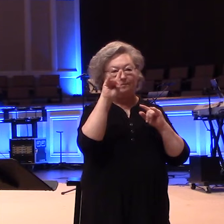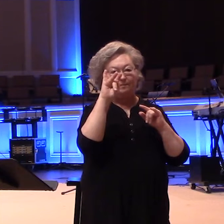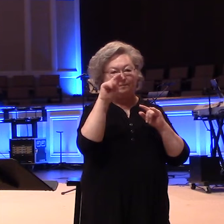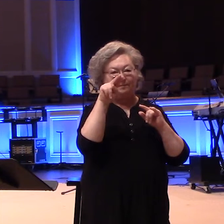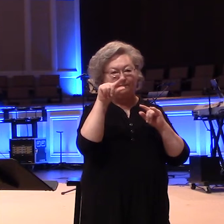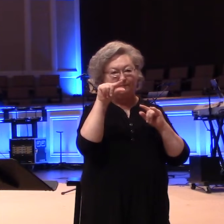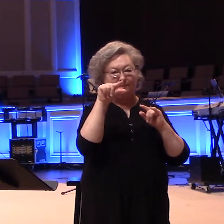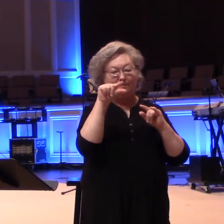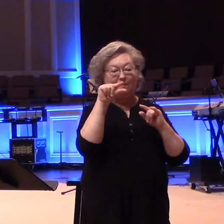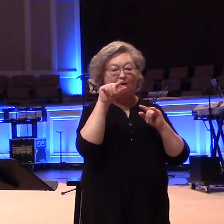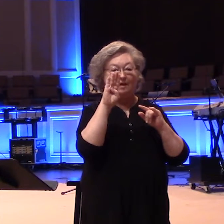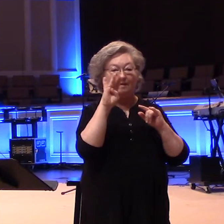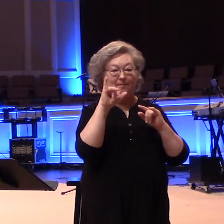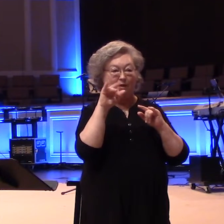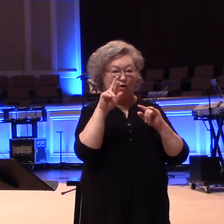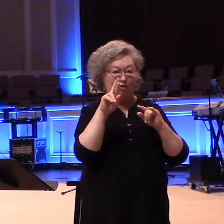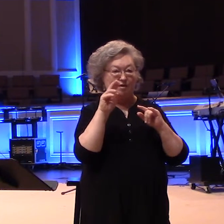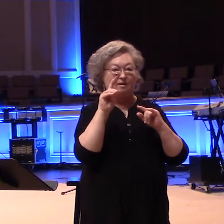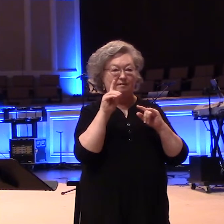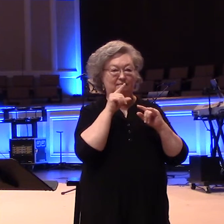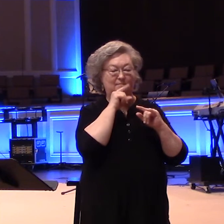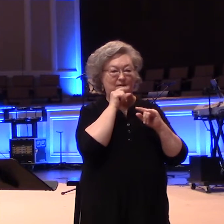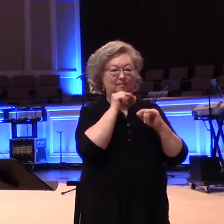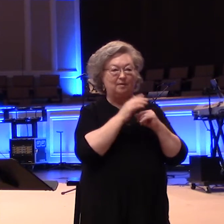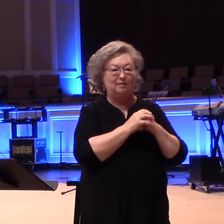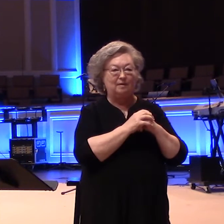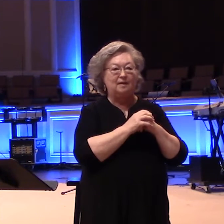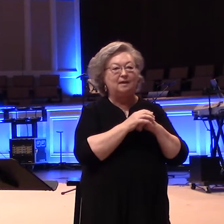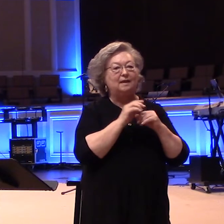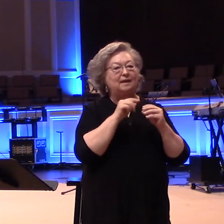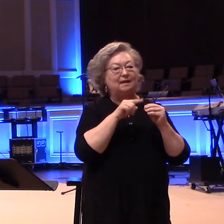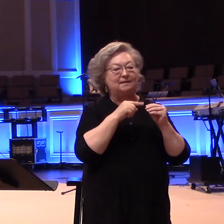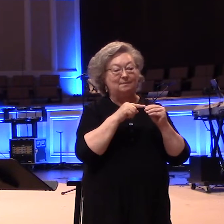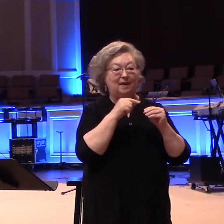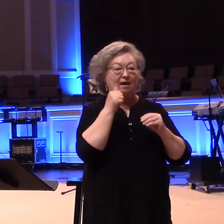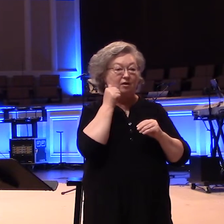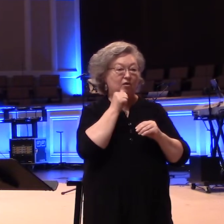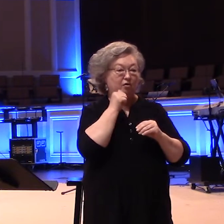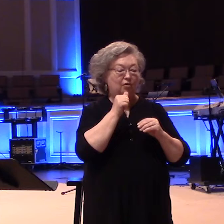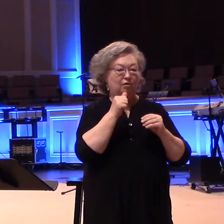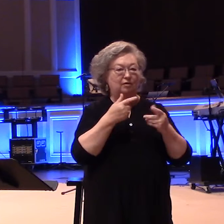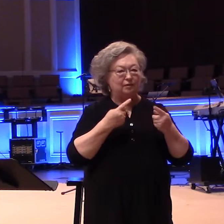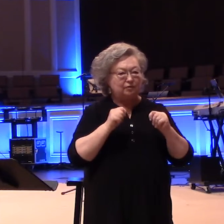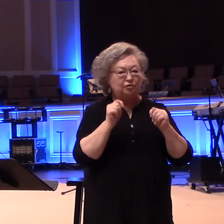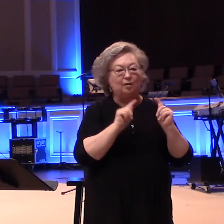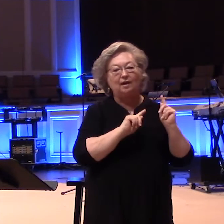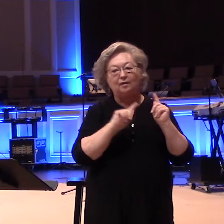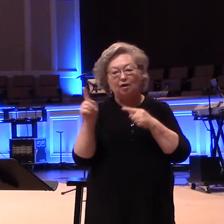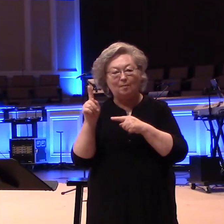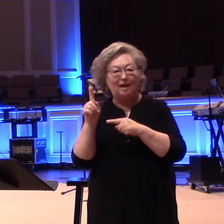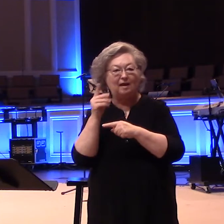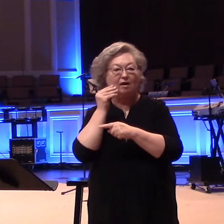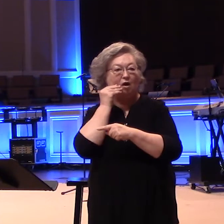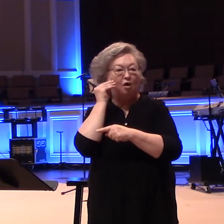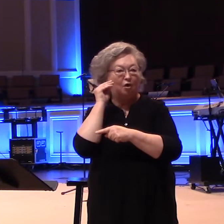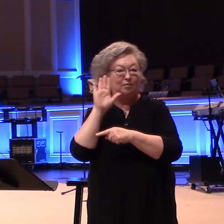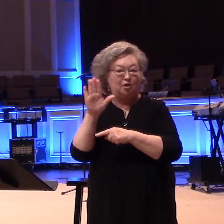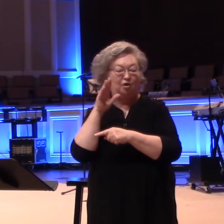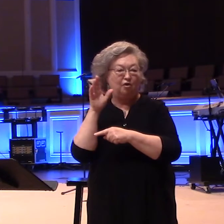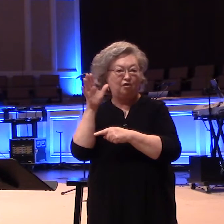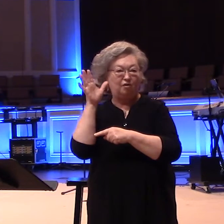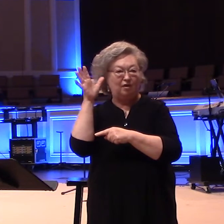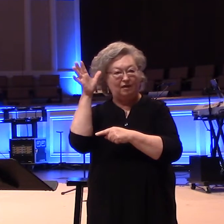home to their father. And all of those stories, as you well know, are simply echoes of